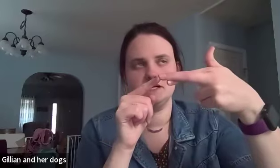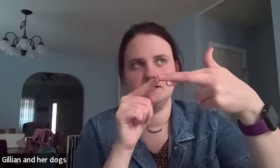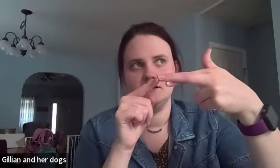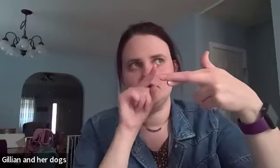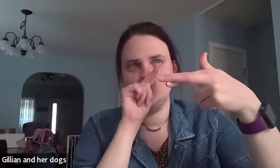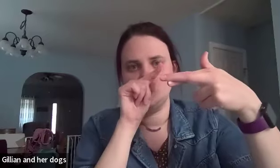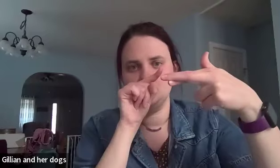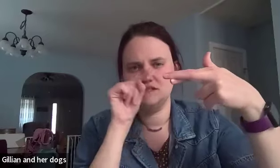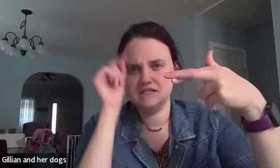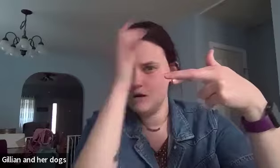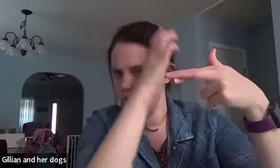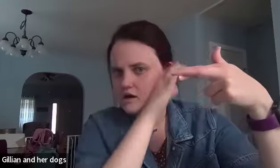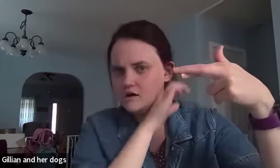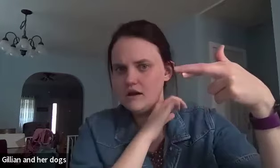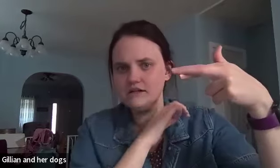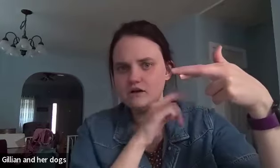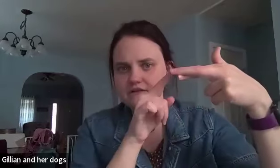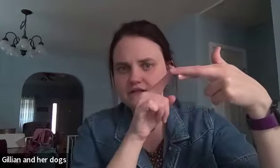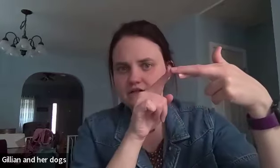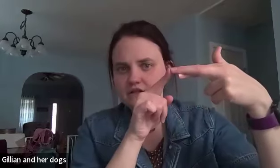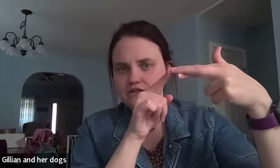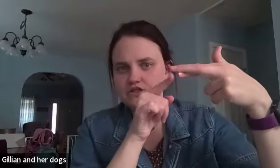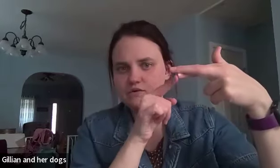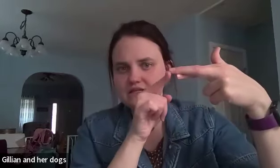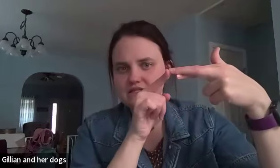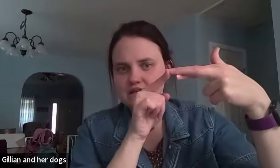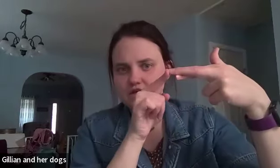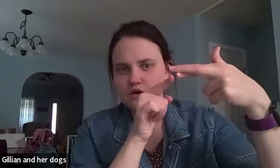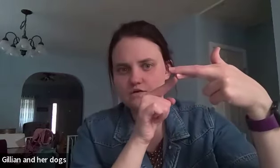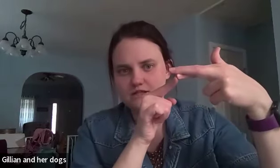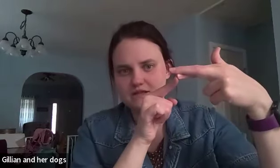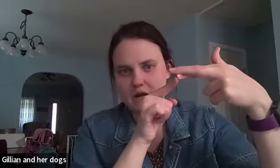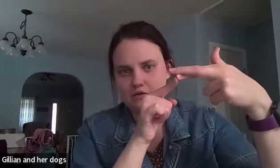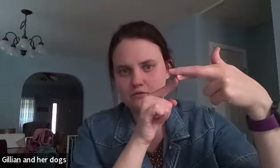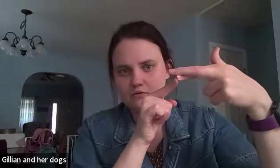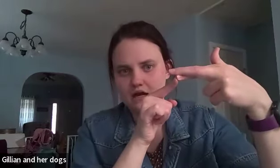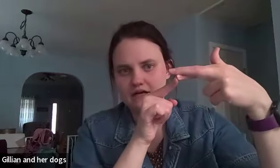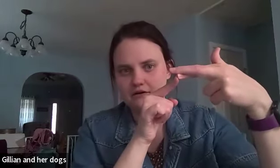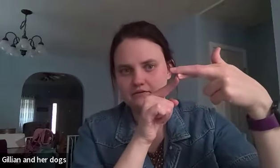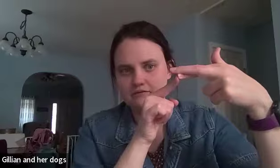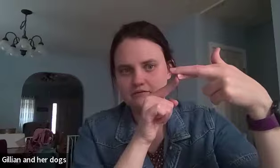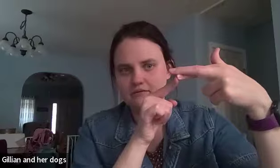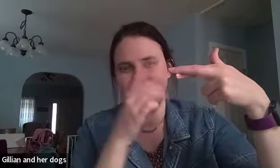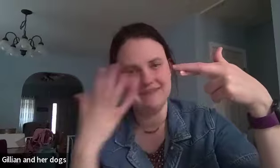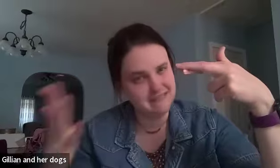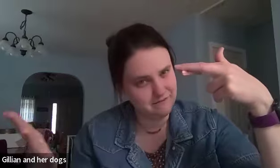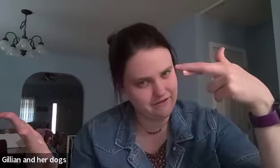because the nose sticks out more on a dolphin. So this is like the nose versus the mouth kind of deal. At least that's my